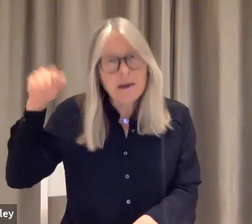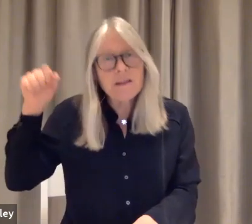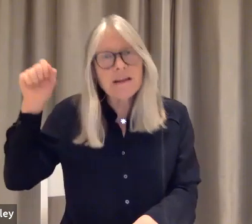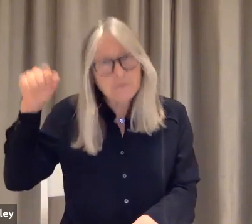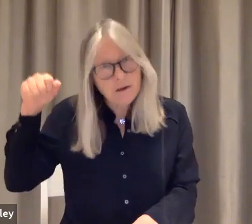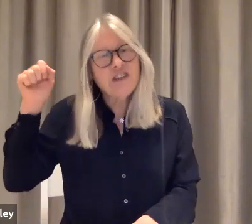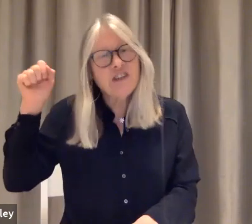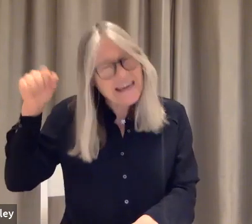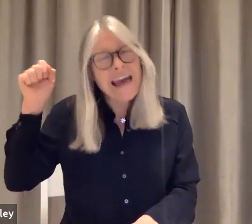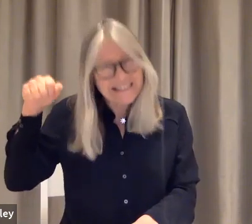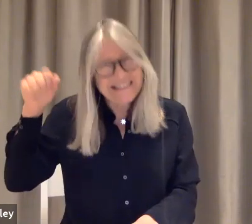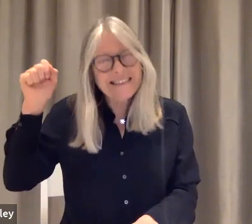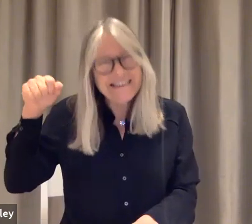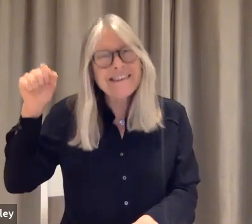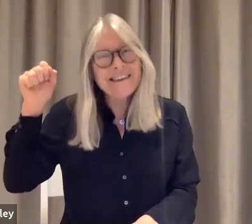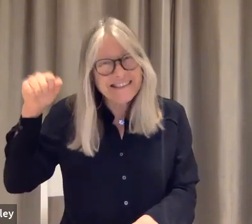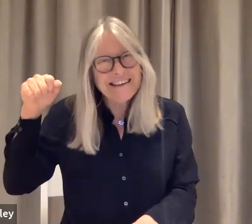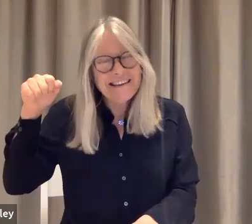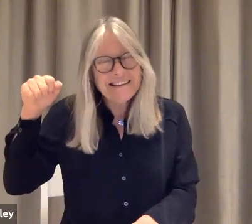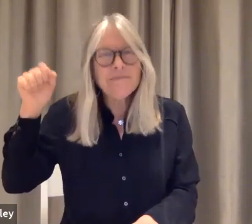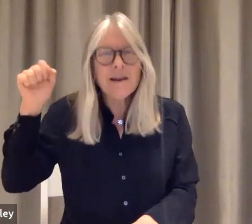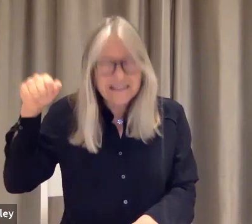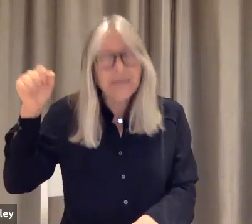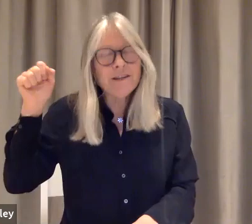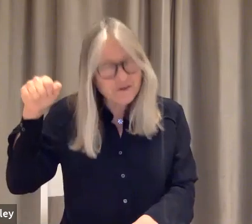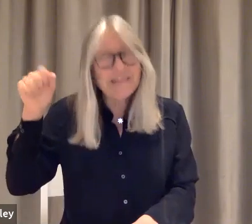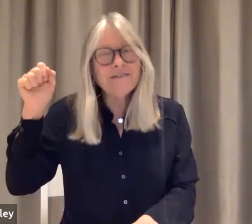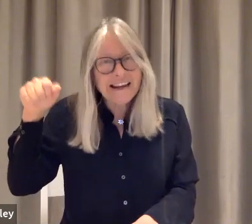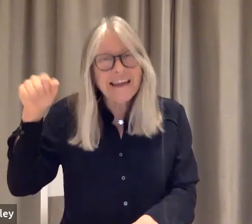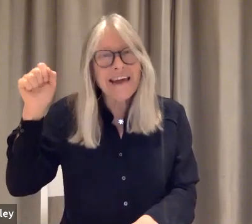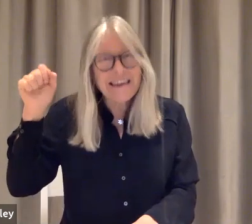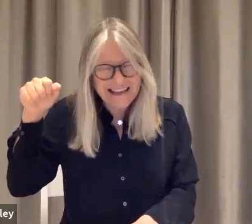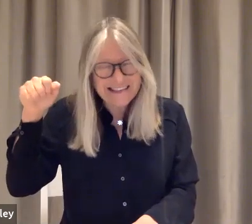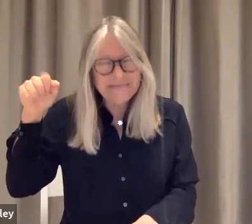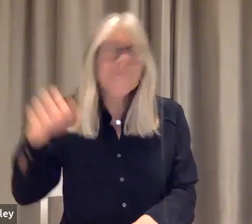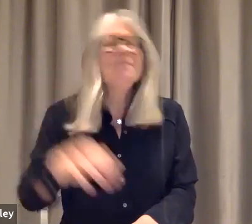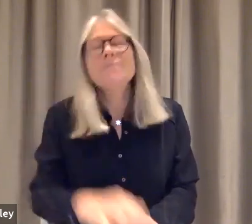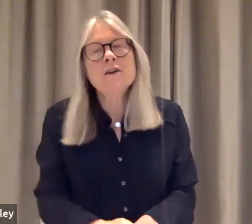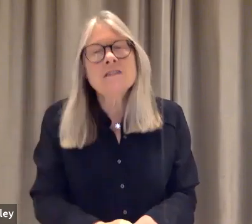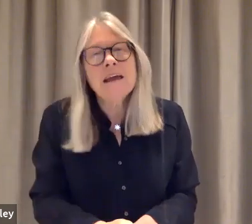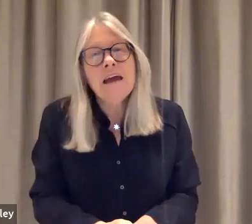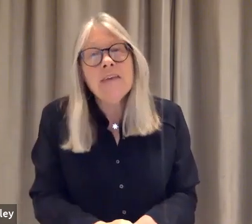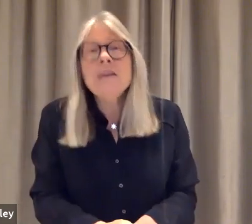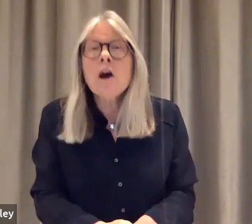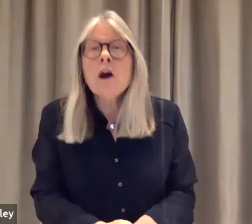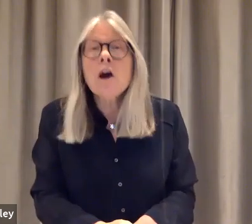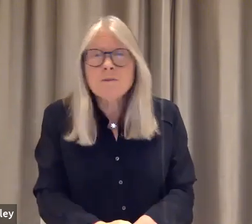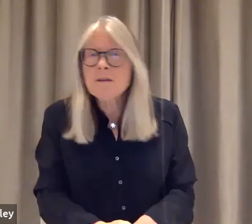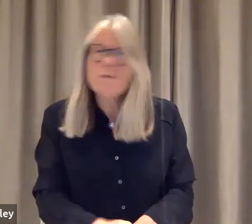with a little bit of a shake. Yes. Good. Surprising how many children actually really like that. Yes. Good. And then no, we've talked about already,